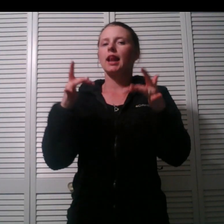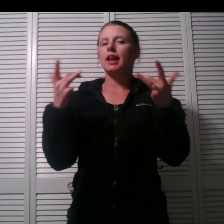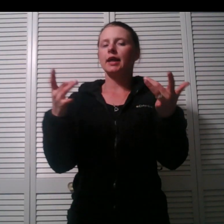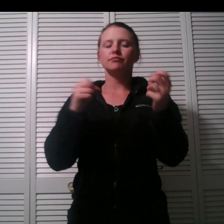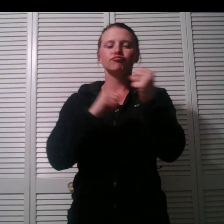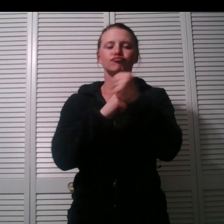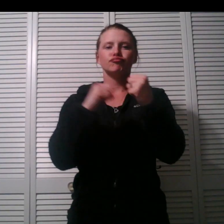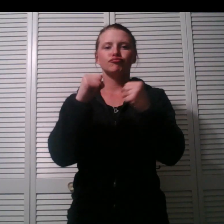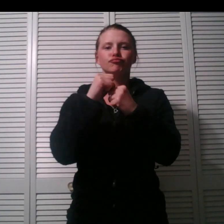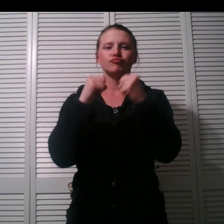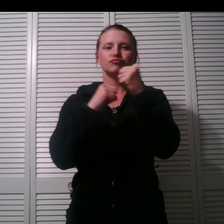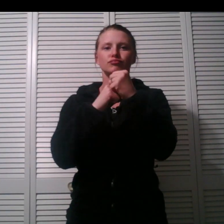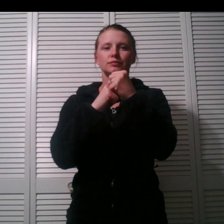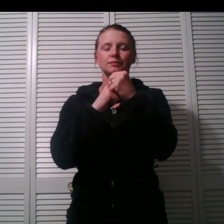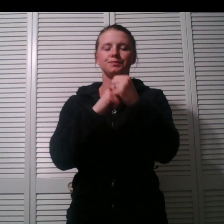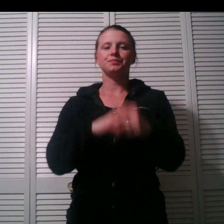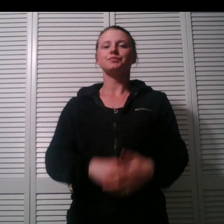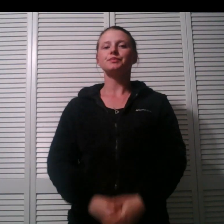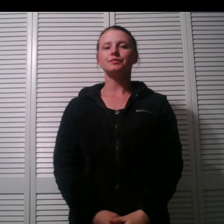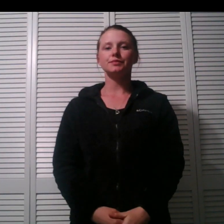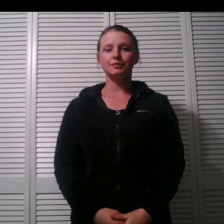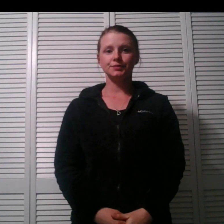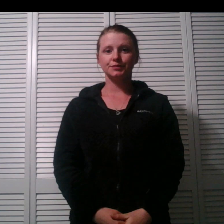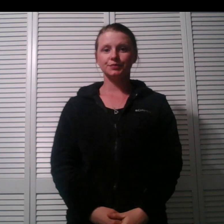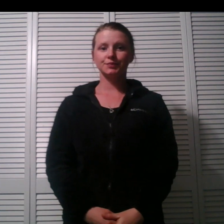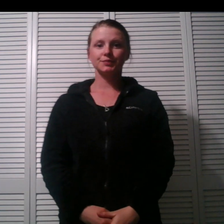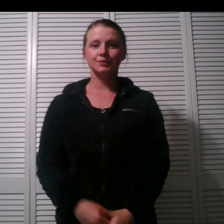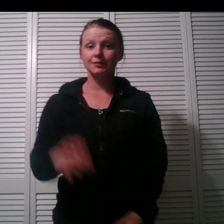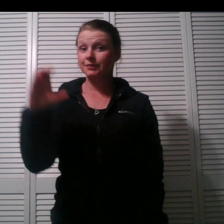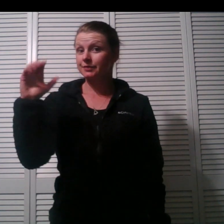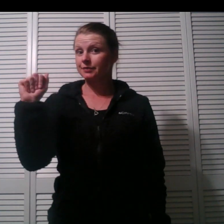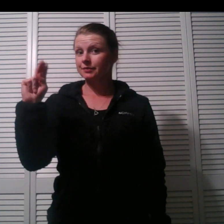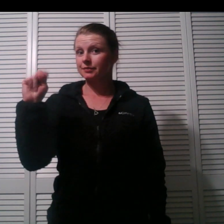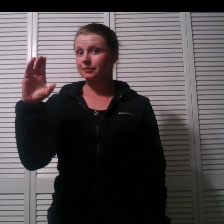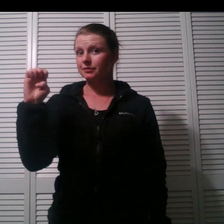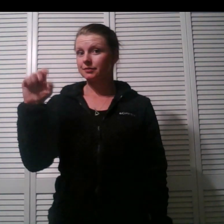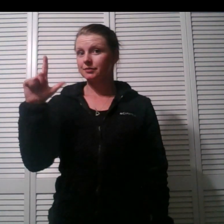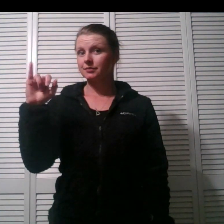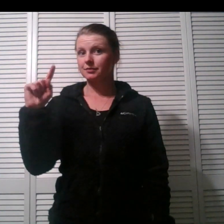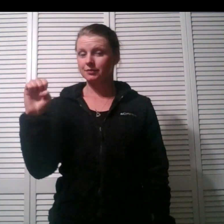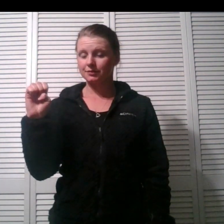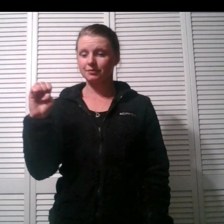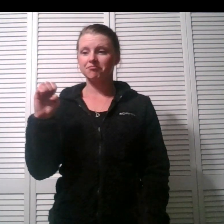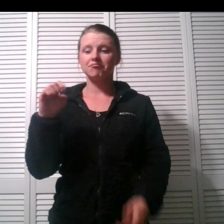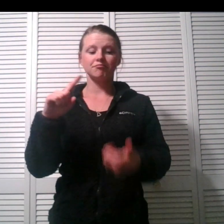All bones are a combination of cancellate and compact bone.